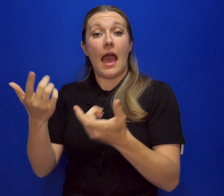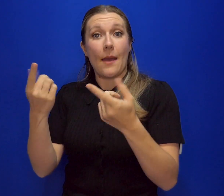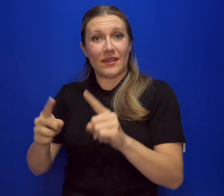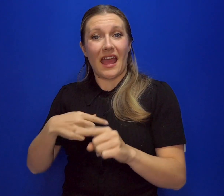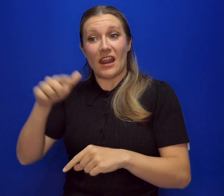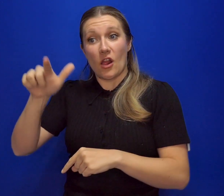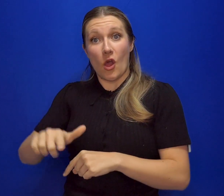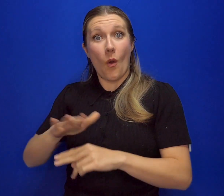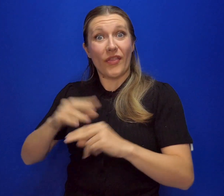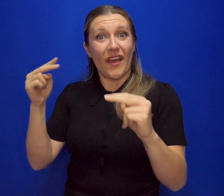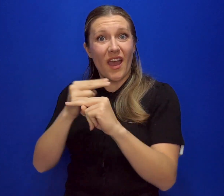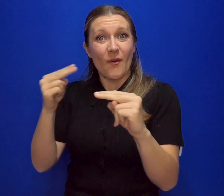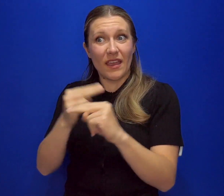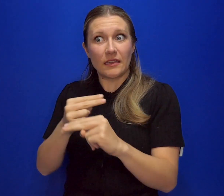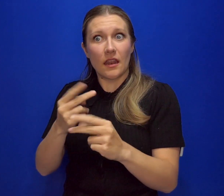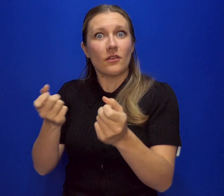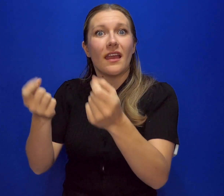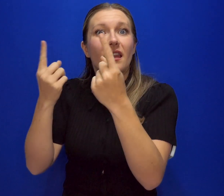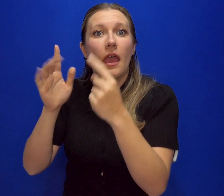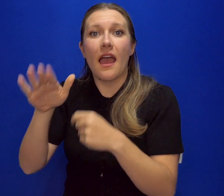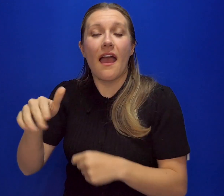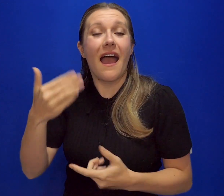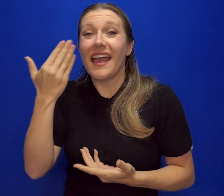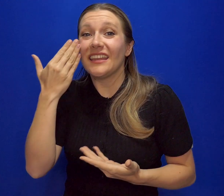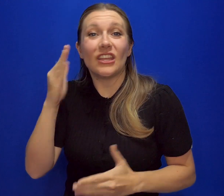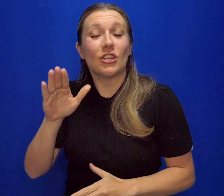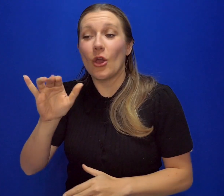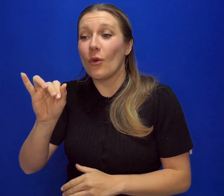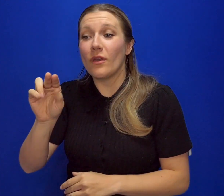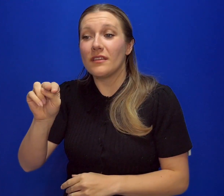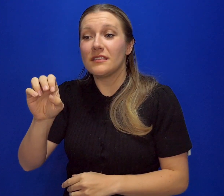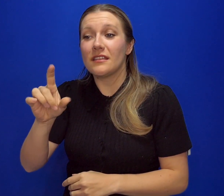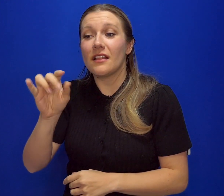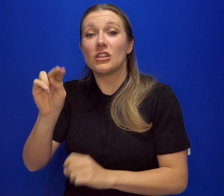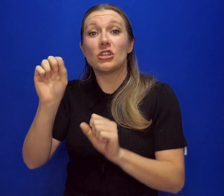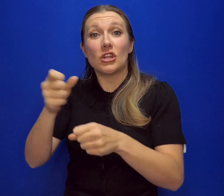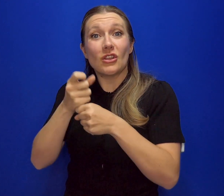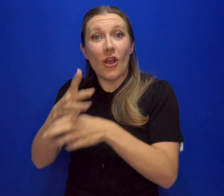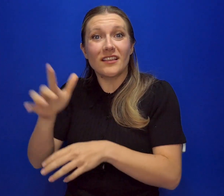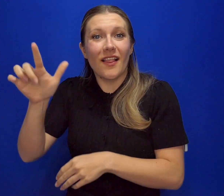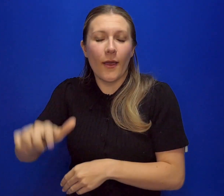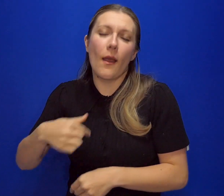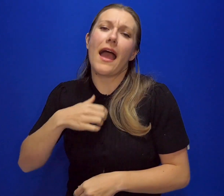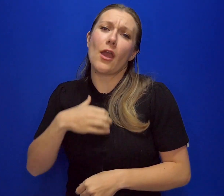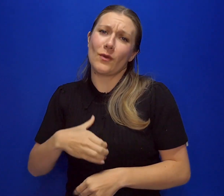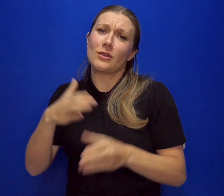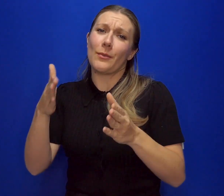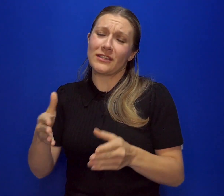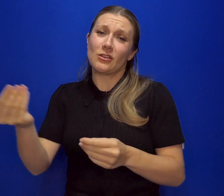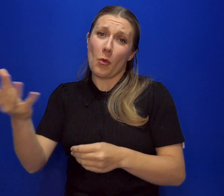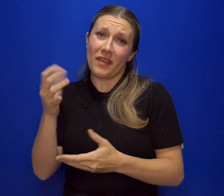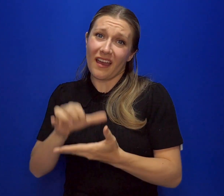highway, and here's the kicker. I didn't even know insulin could cause a low. I wish someone would have mentioned that.